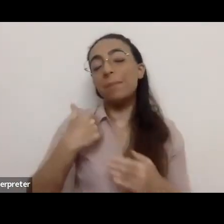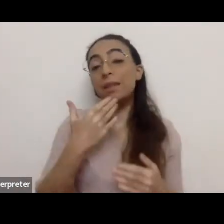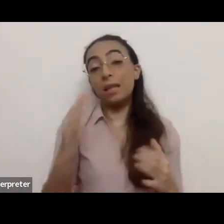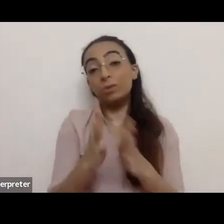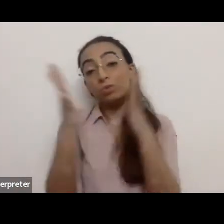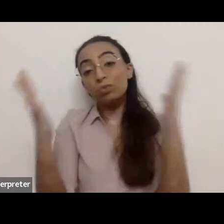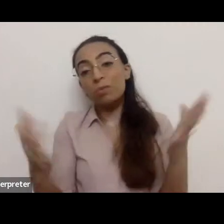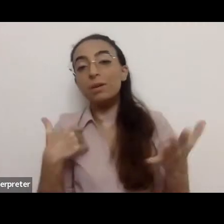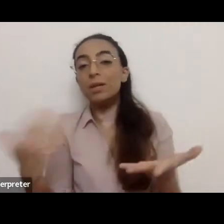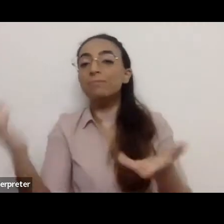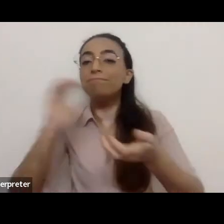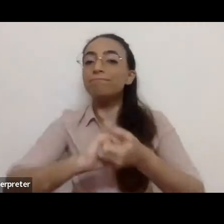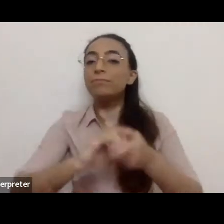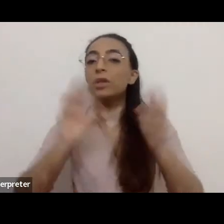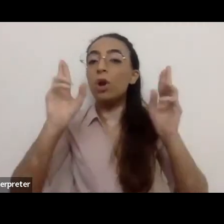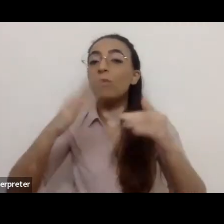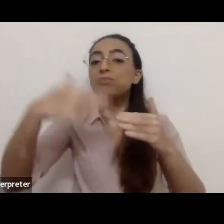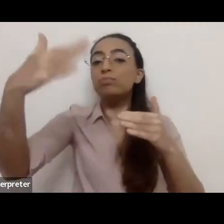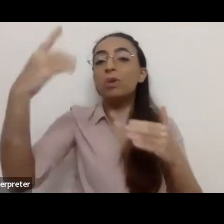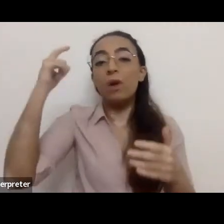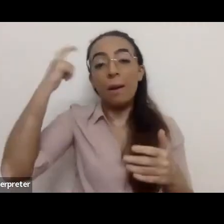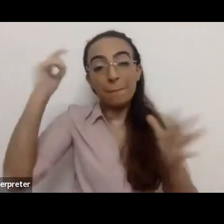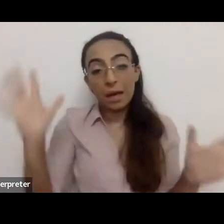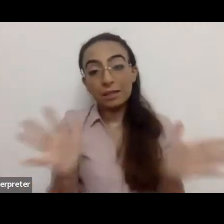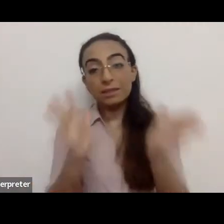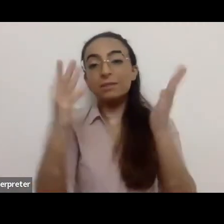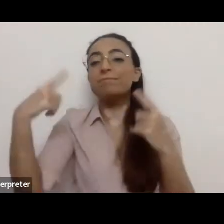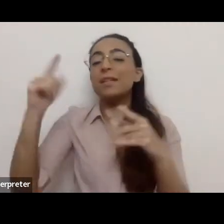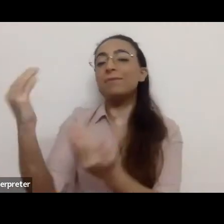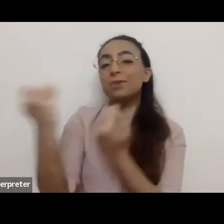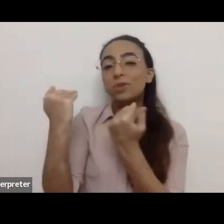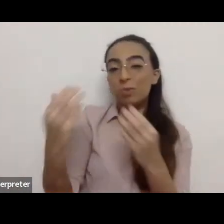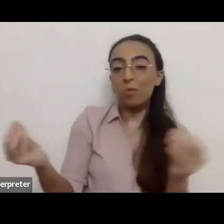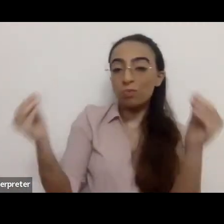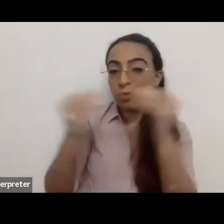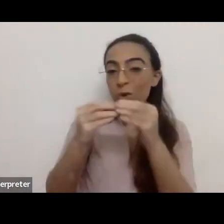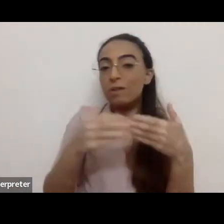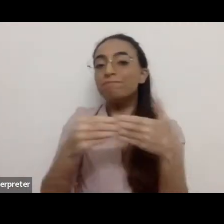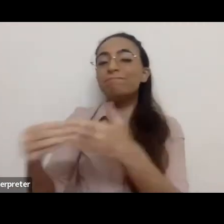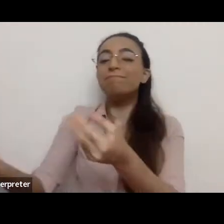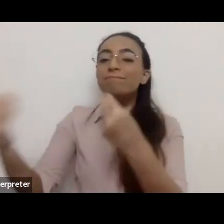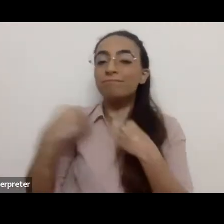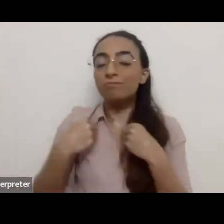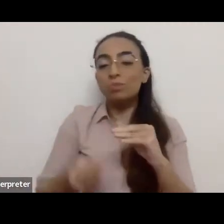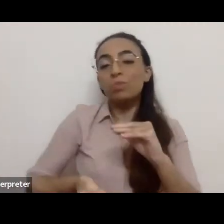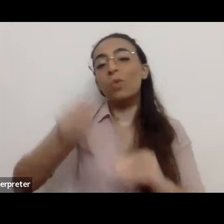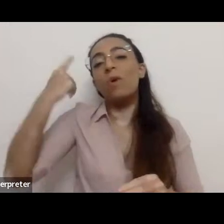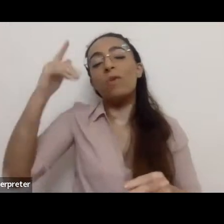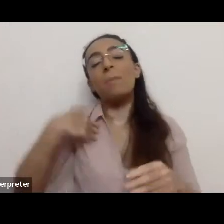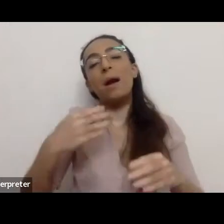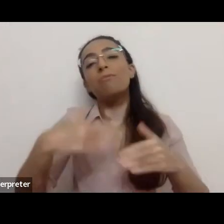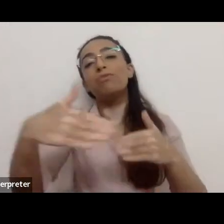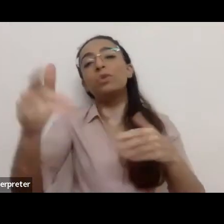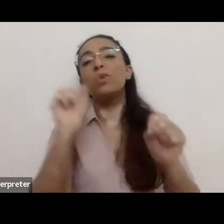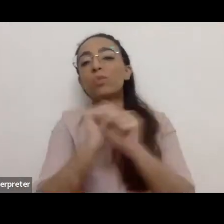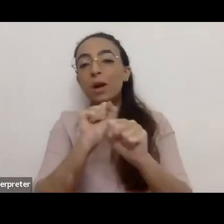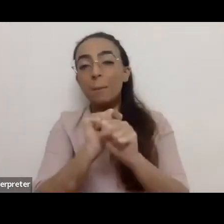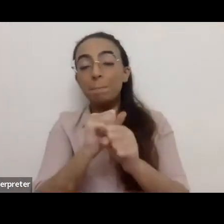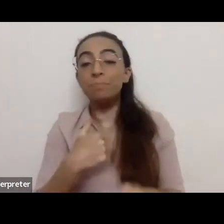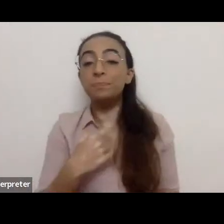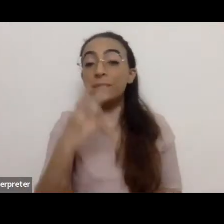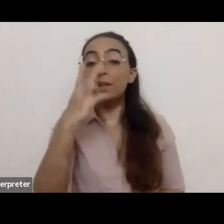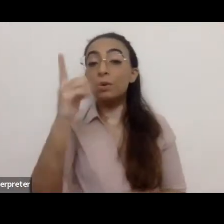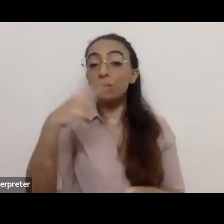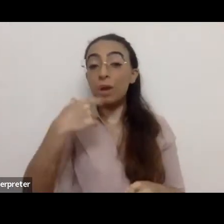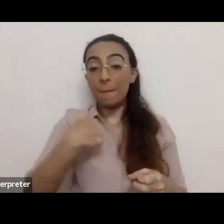And we look forward for Mindtree to guide us and support us in all our activities ahead. It was very good to see that while